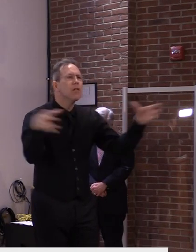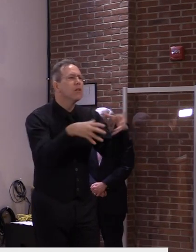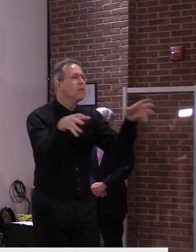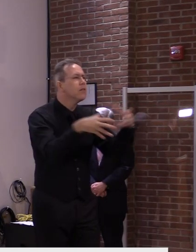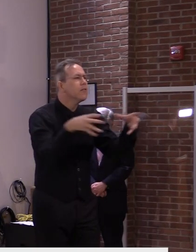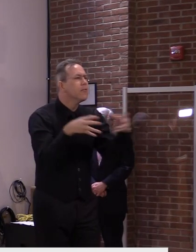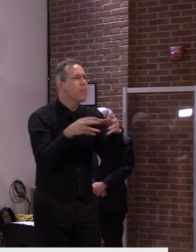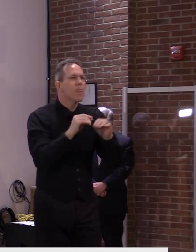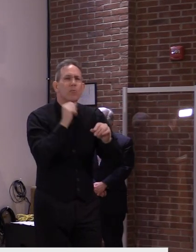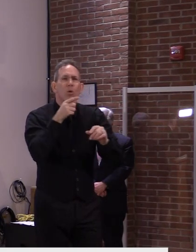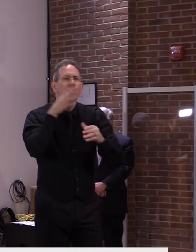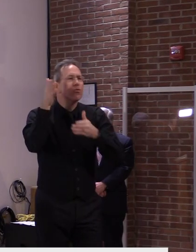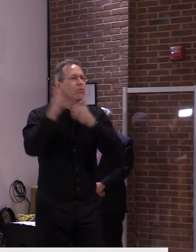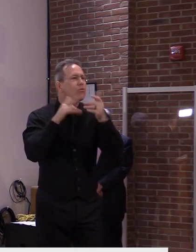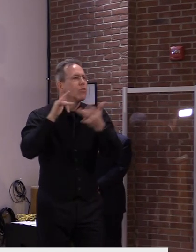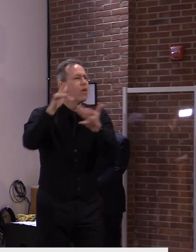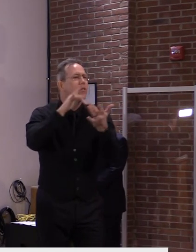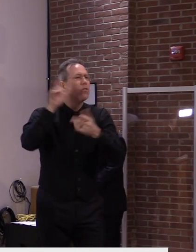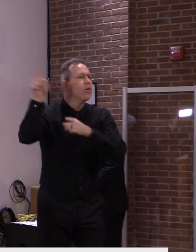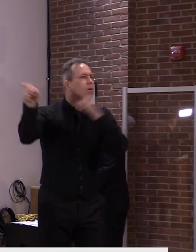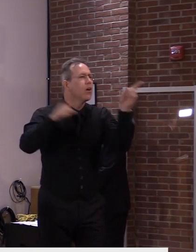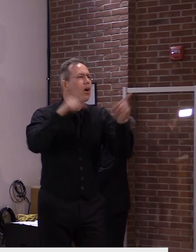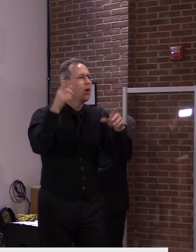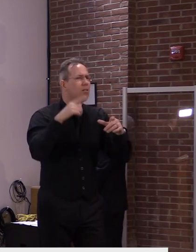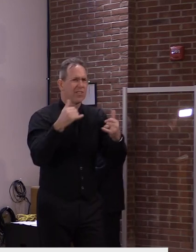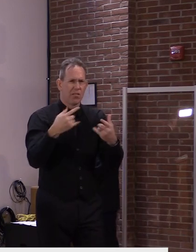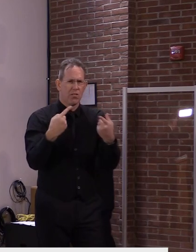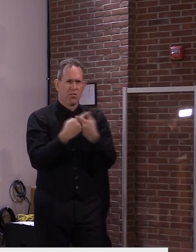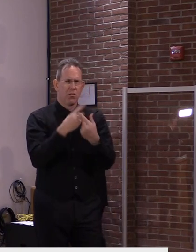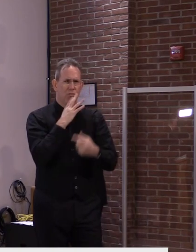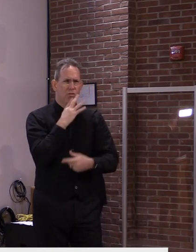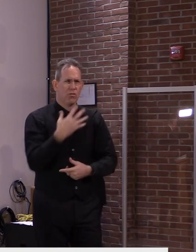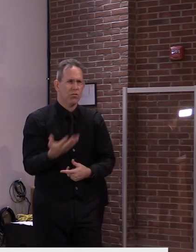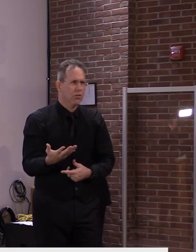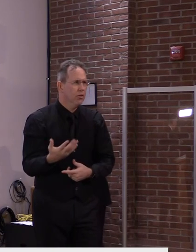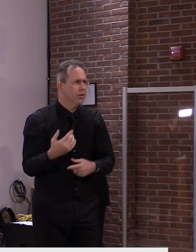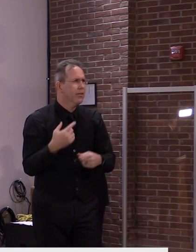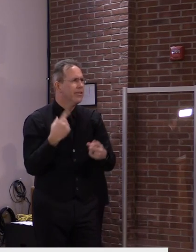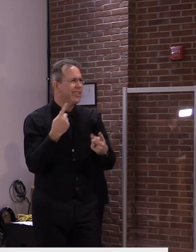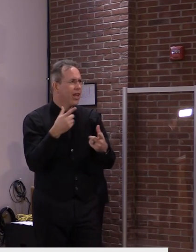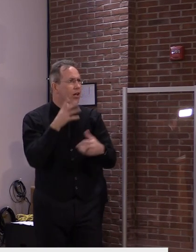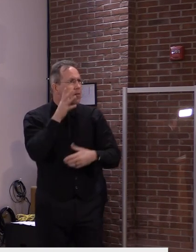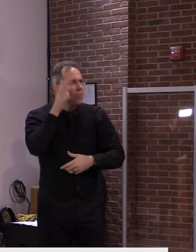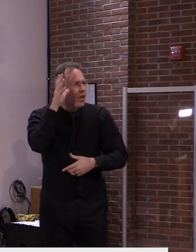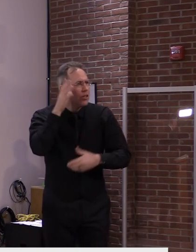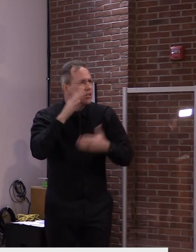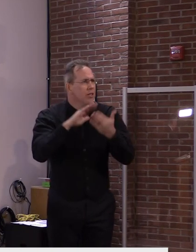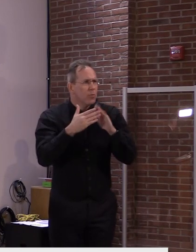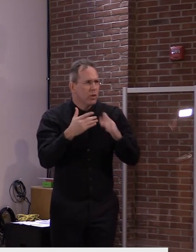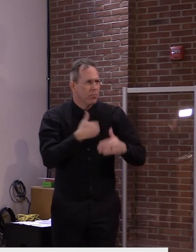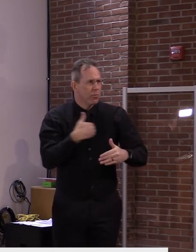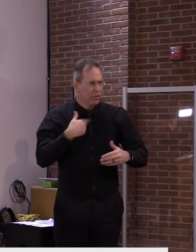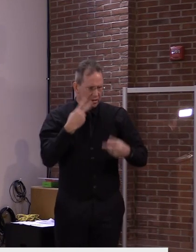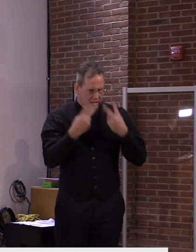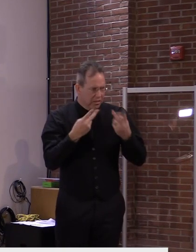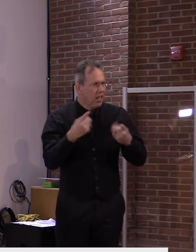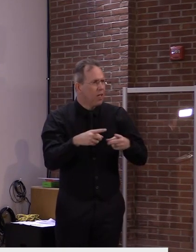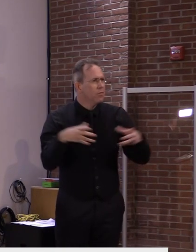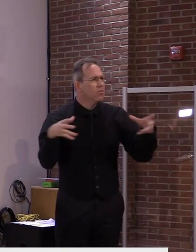the virus. Should parents and community members in Addison and Washington, Lamoille counties